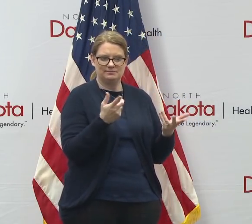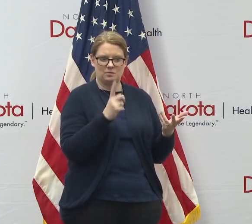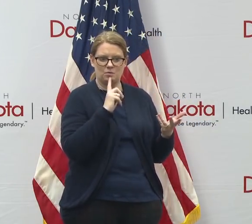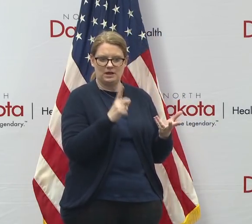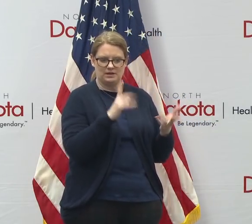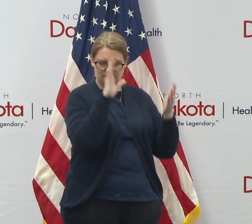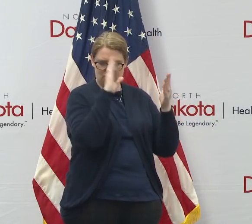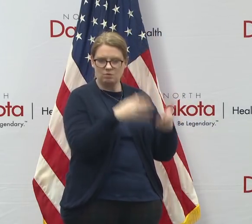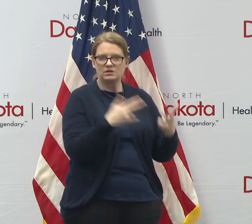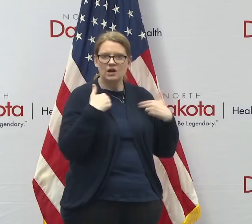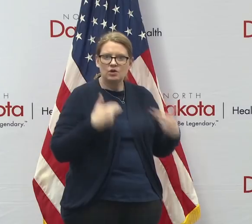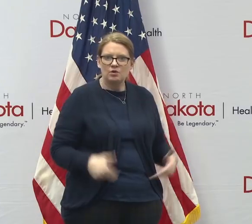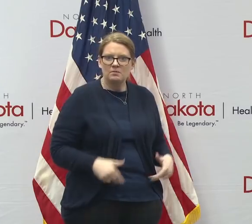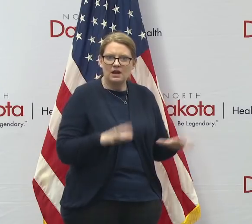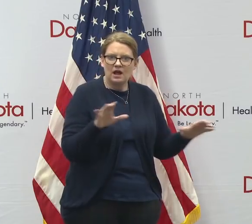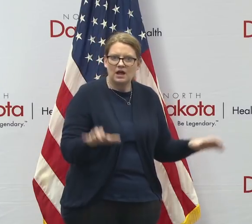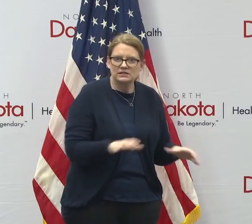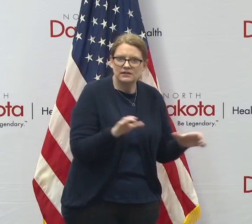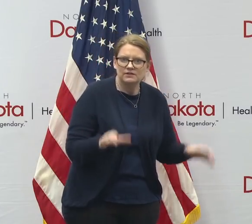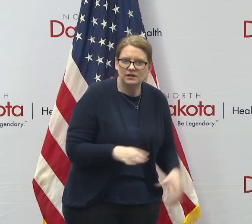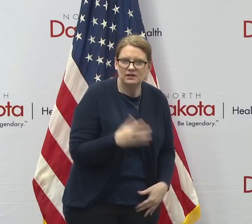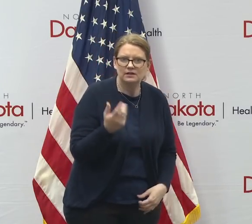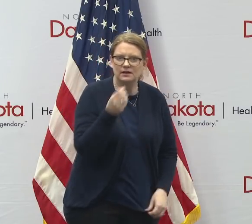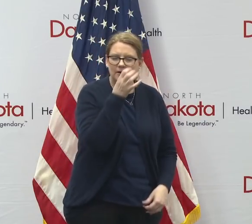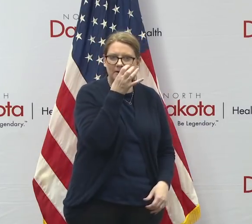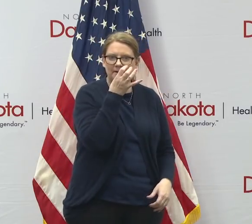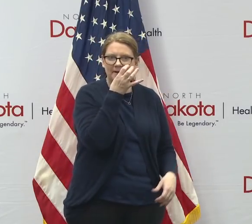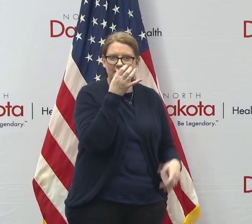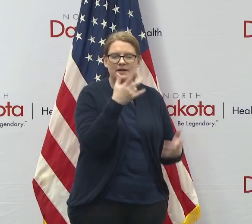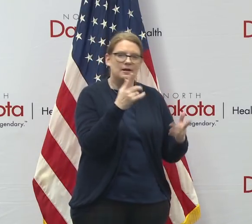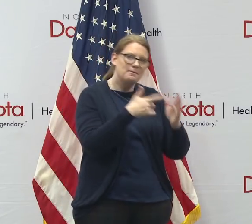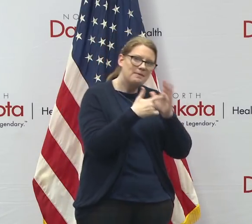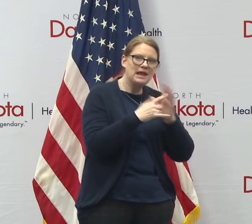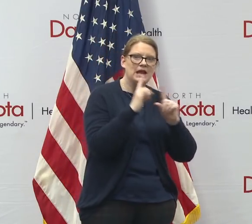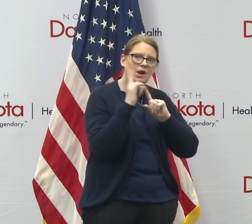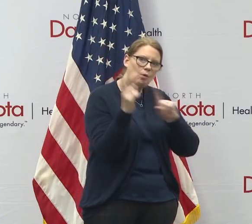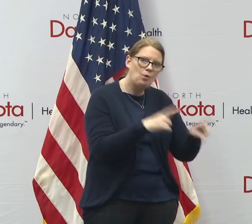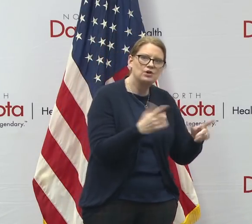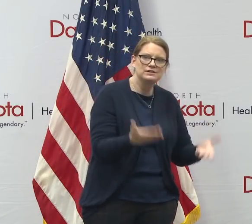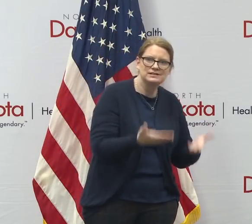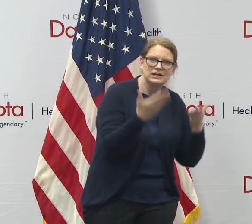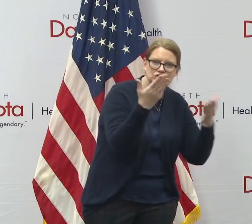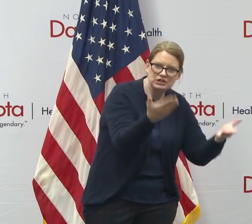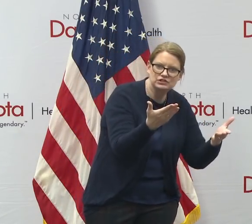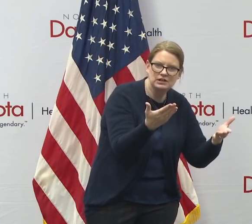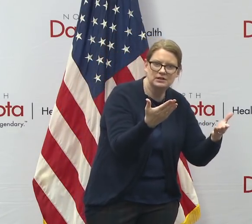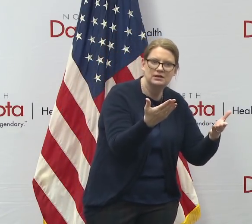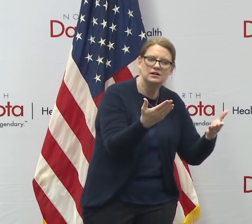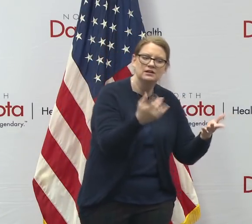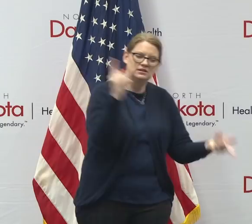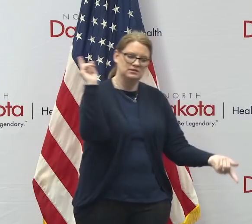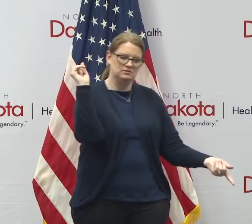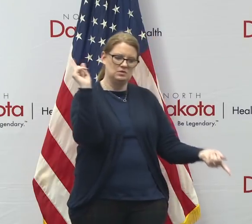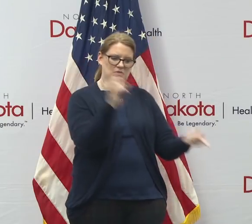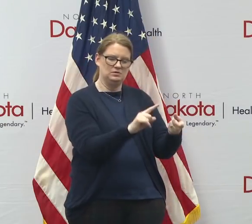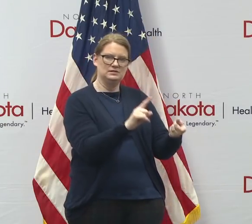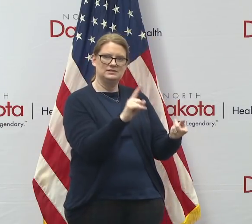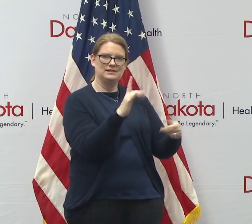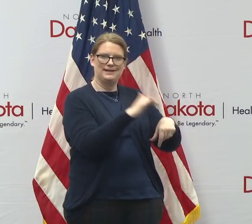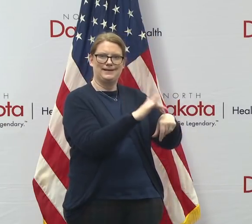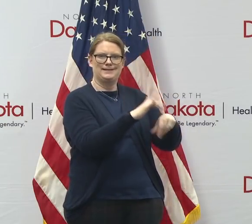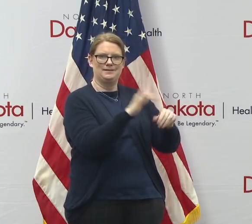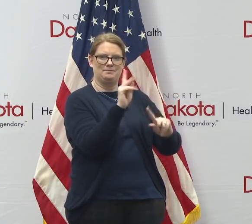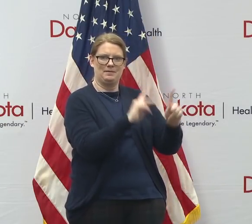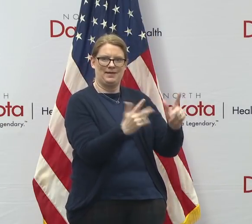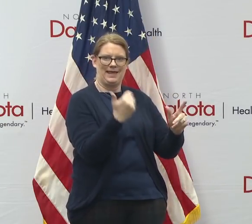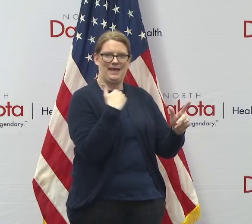much any particular mandate or order or suggestion actually reduces the amount of contact that people have